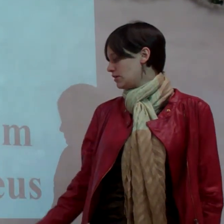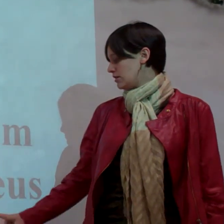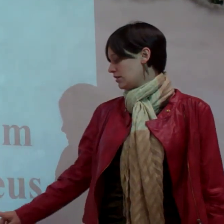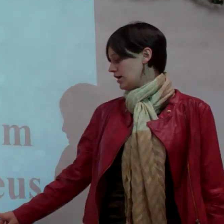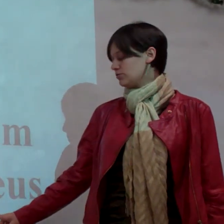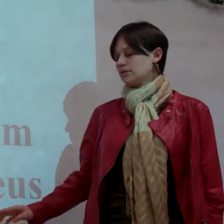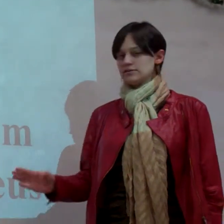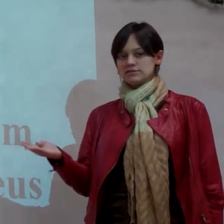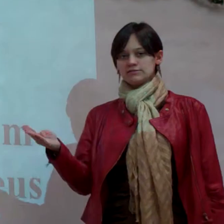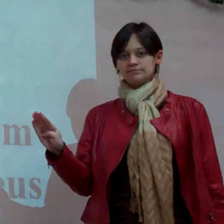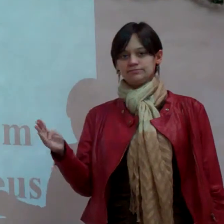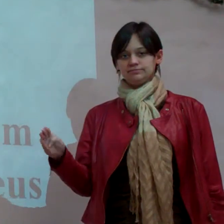Caeruleus.